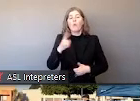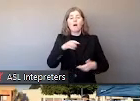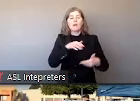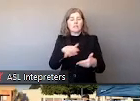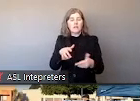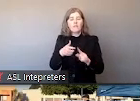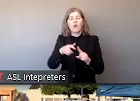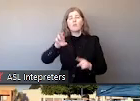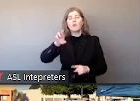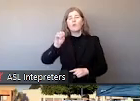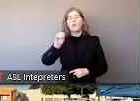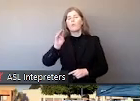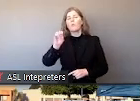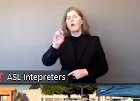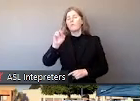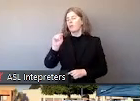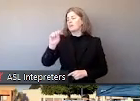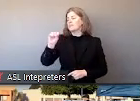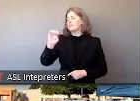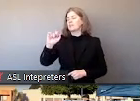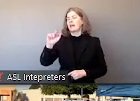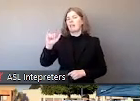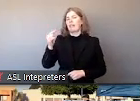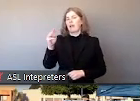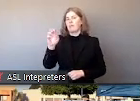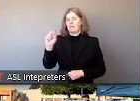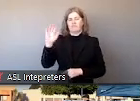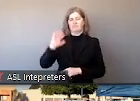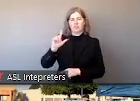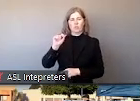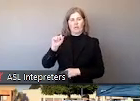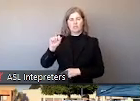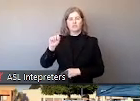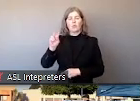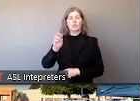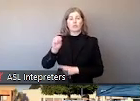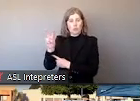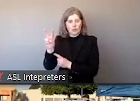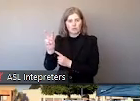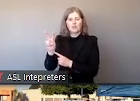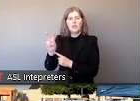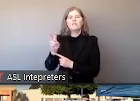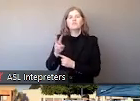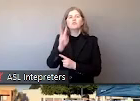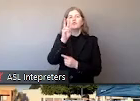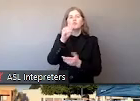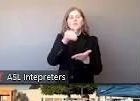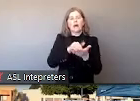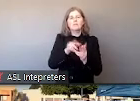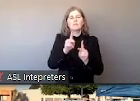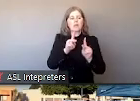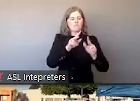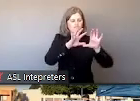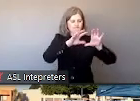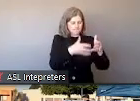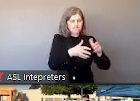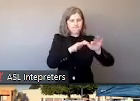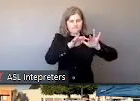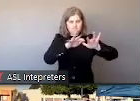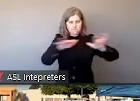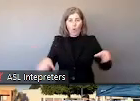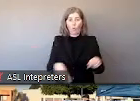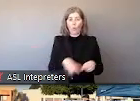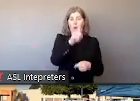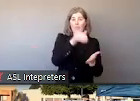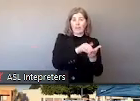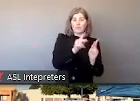Robert Seligman in 2002. It was an internet-based study, and they had 2,000 people that they randomized. 1,000 people got